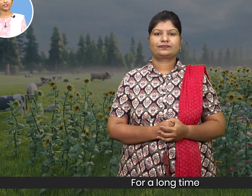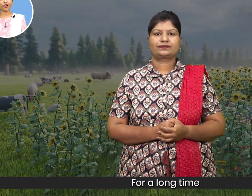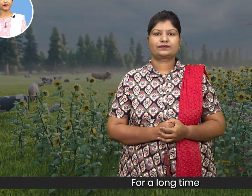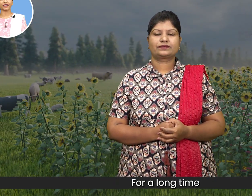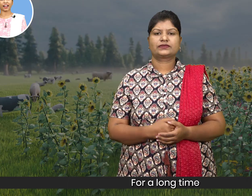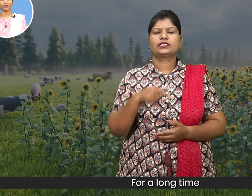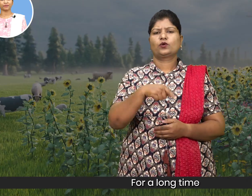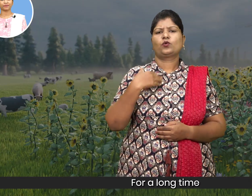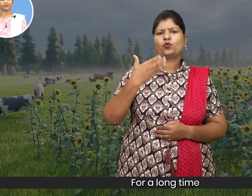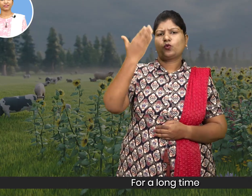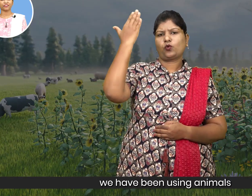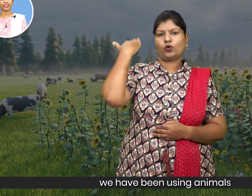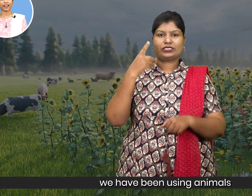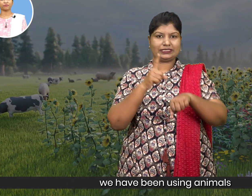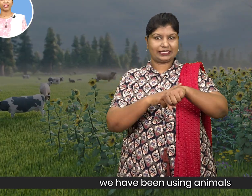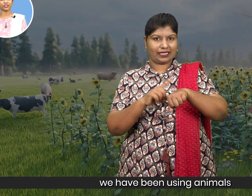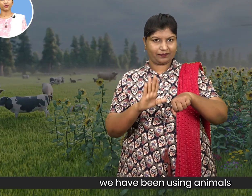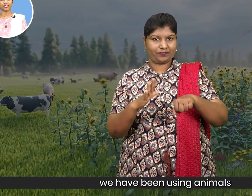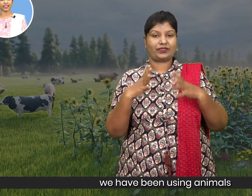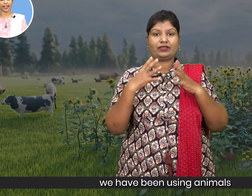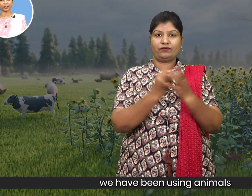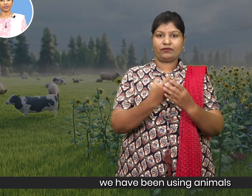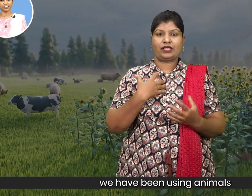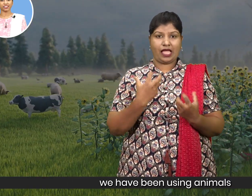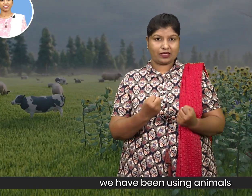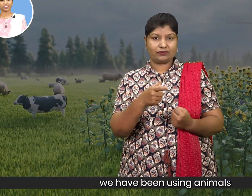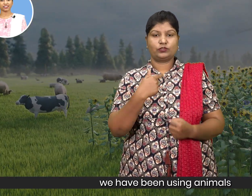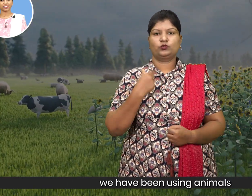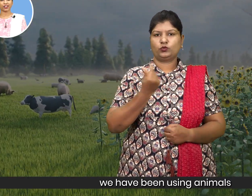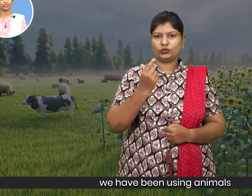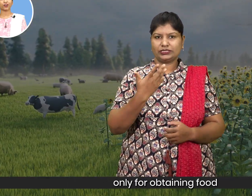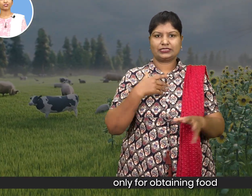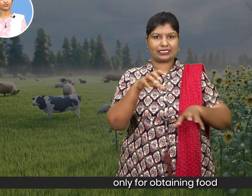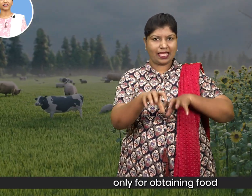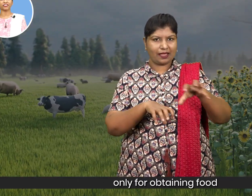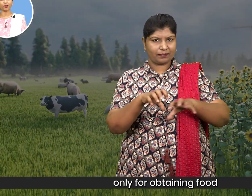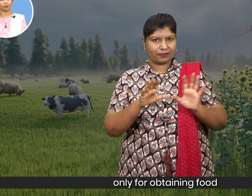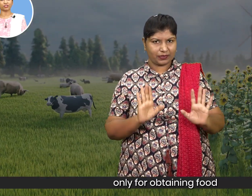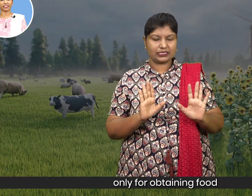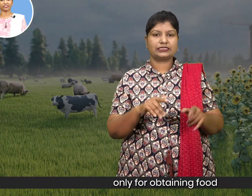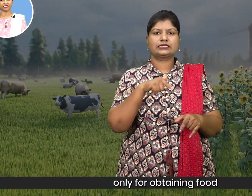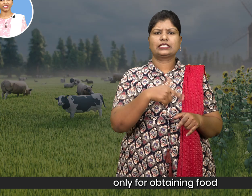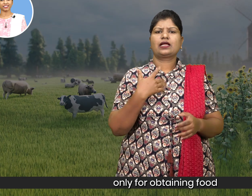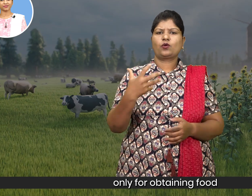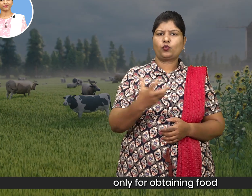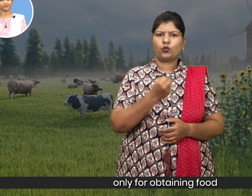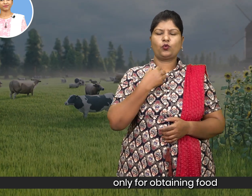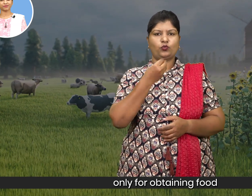For a long time, we have been using animals not only for obtaining